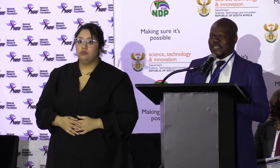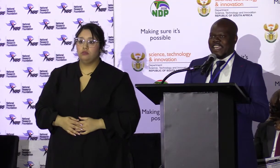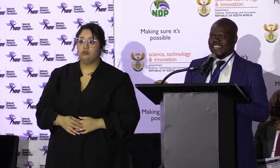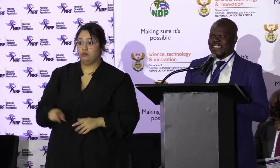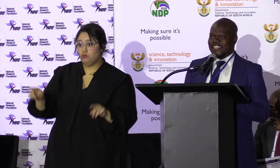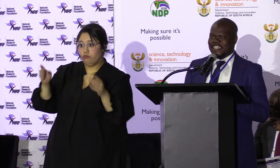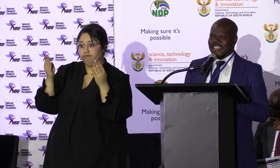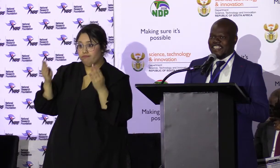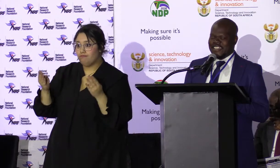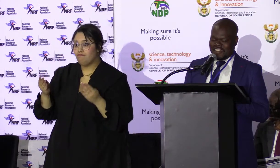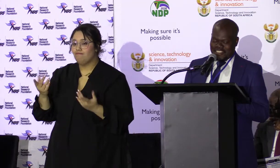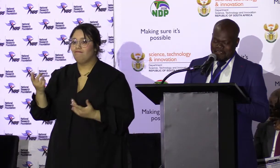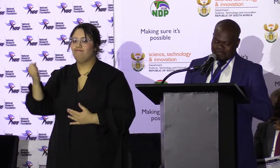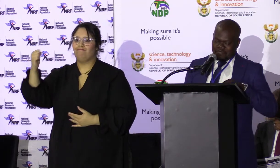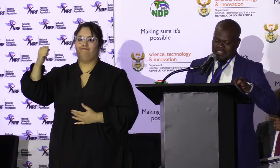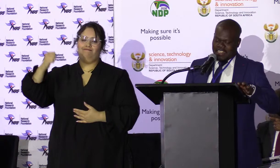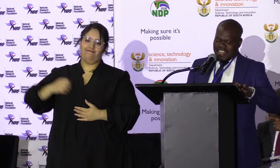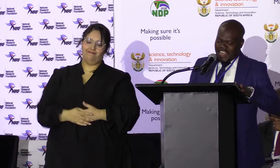are you here?